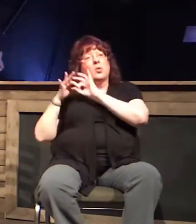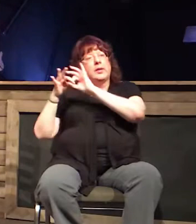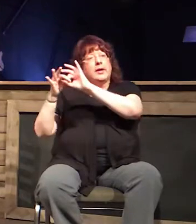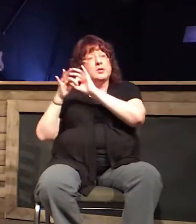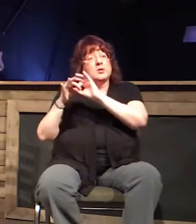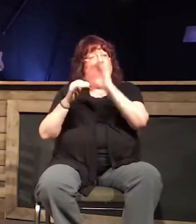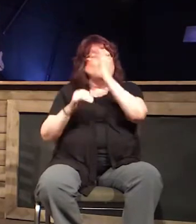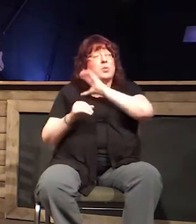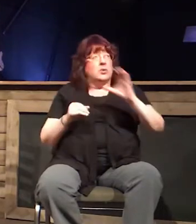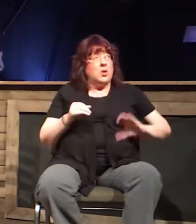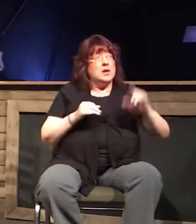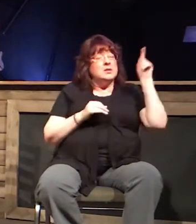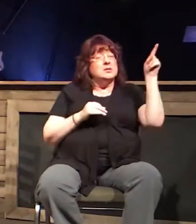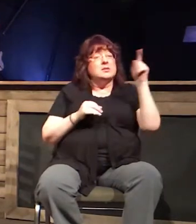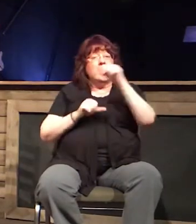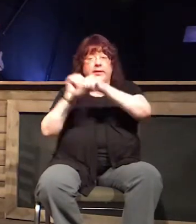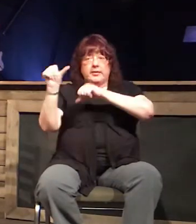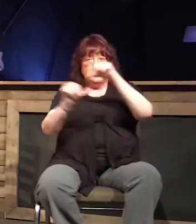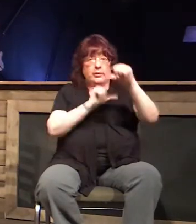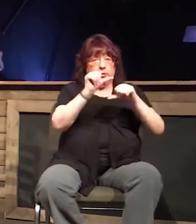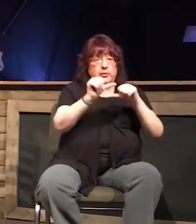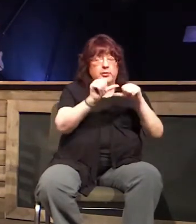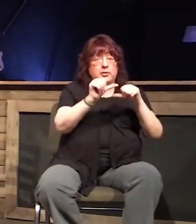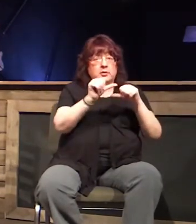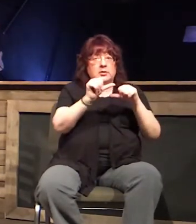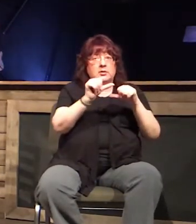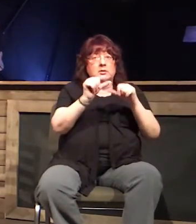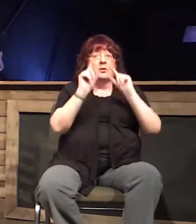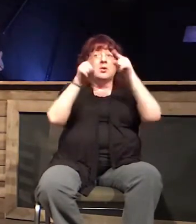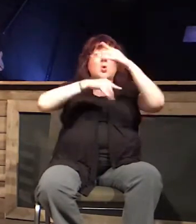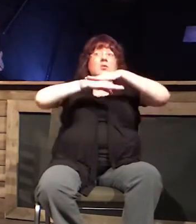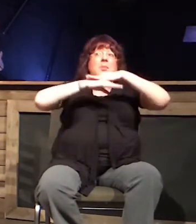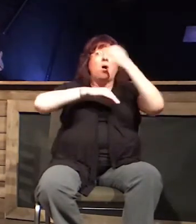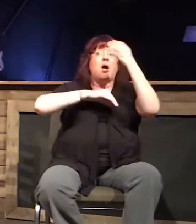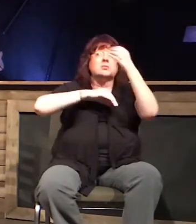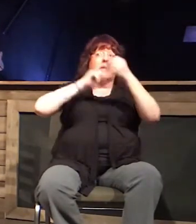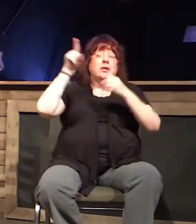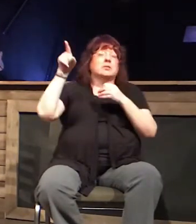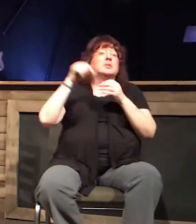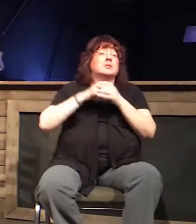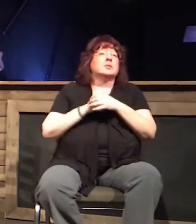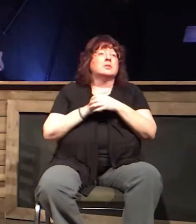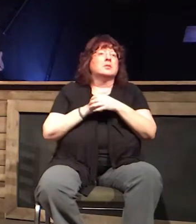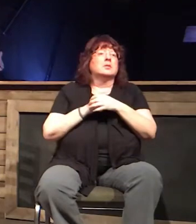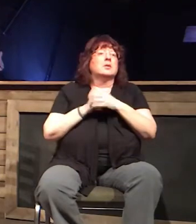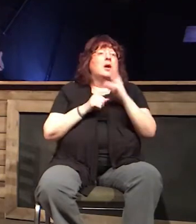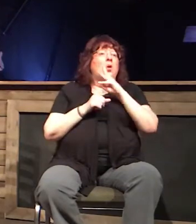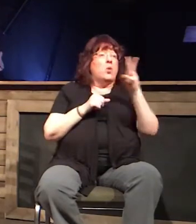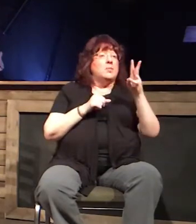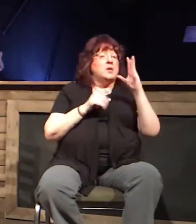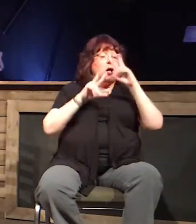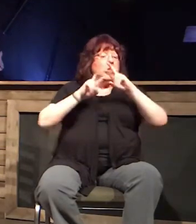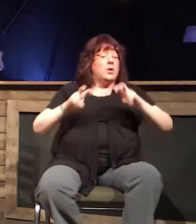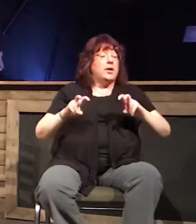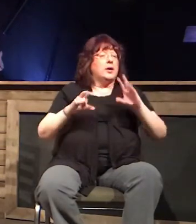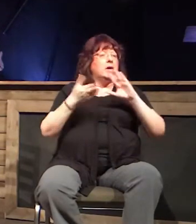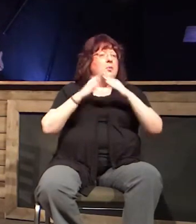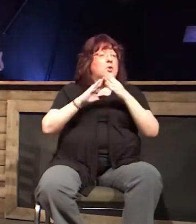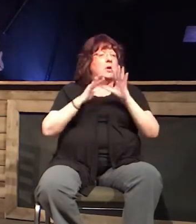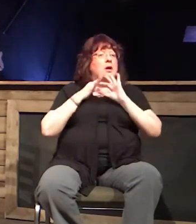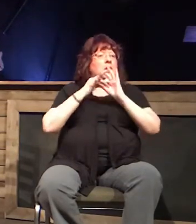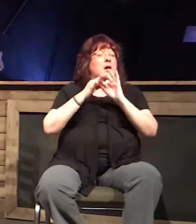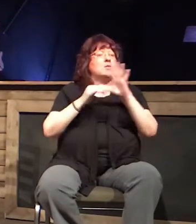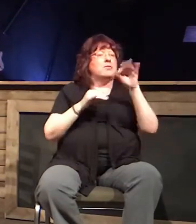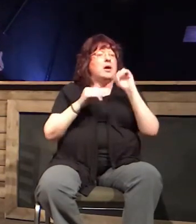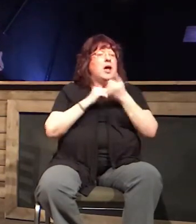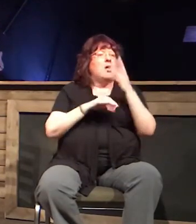relationship with Christ and each other. Stop by the tables outside today. Go to our website, look in the area of community and connection,